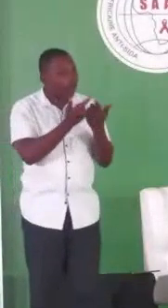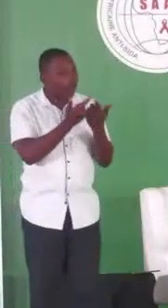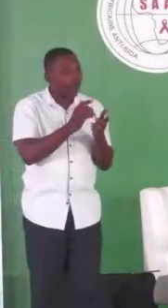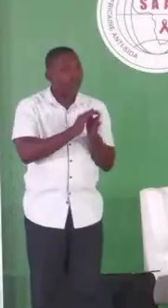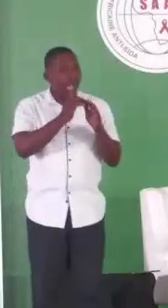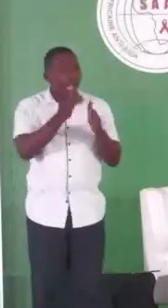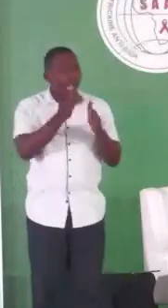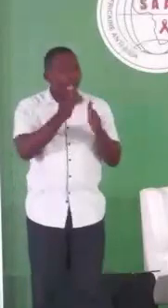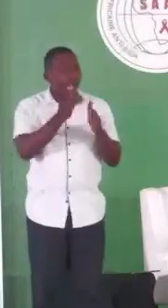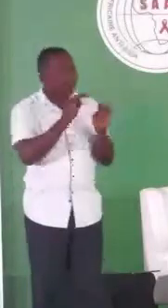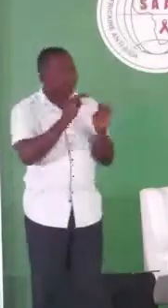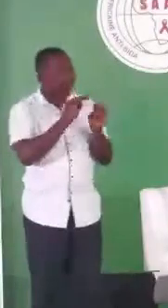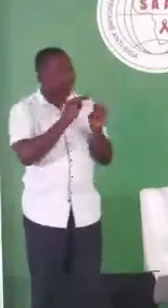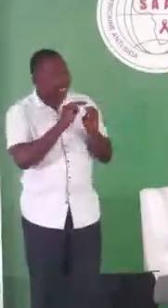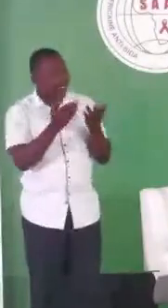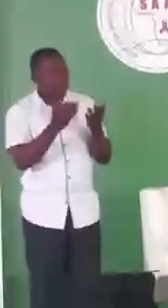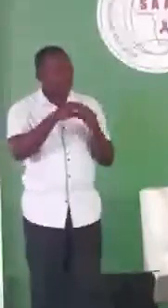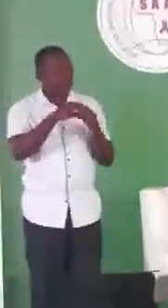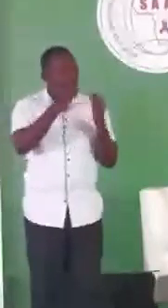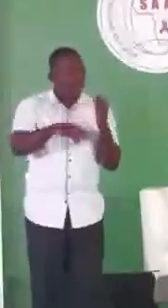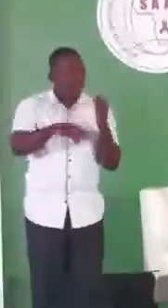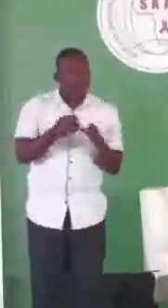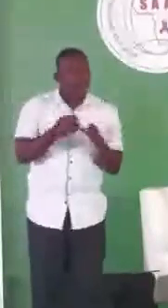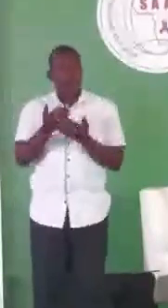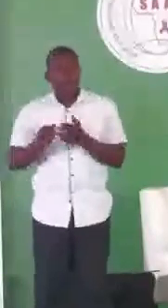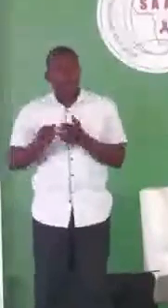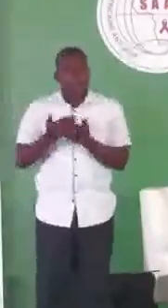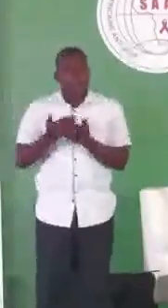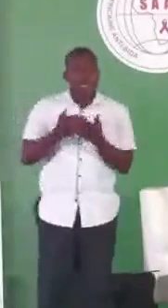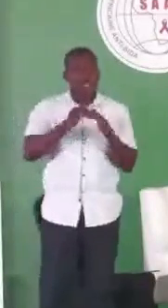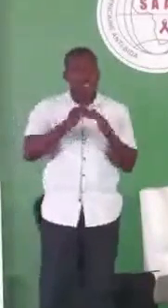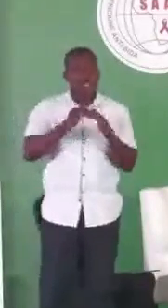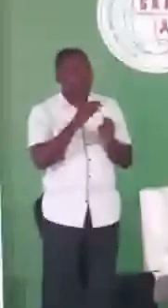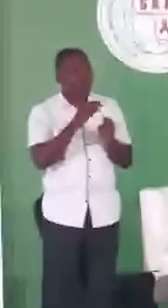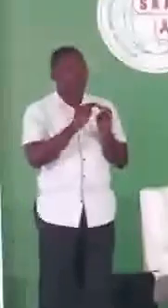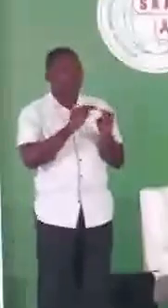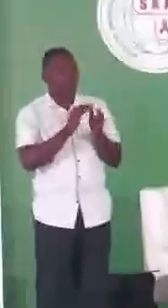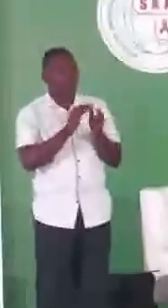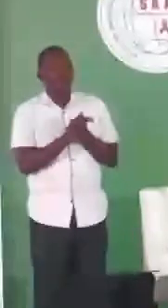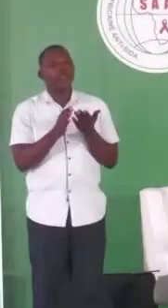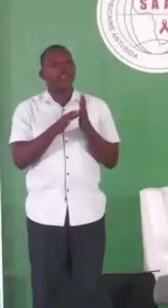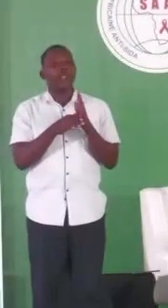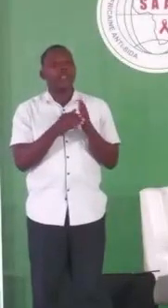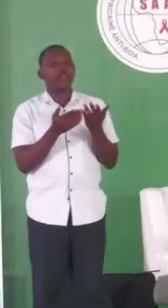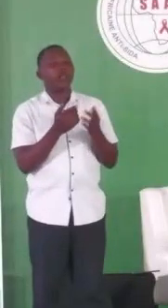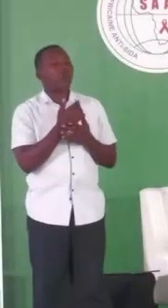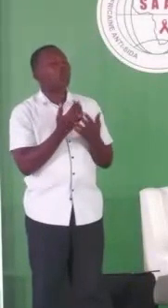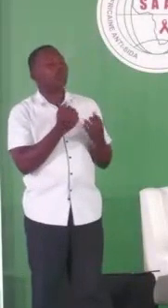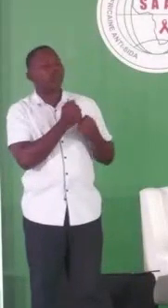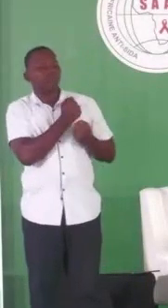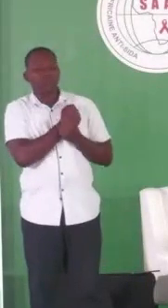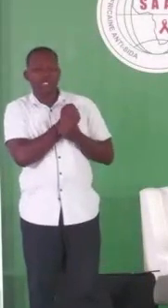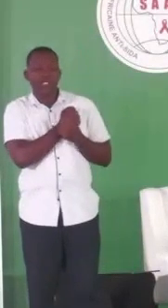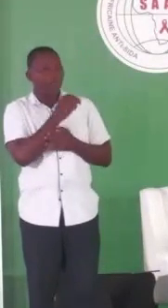are you managing the cost out of pocket as pertains to that? Then I really love the mentor mother